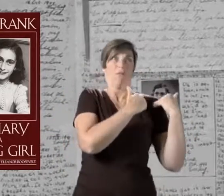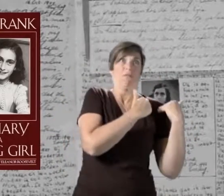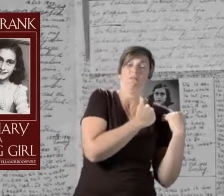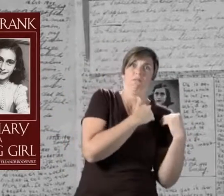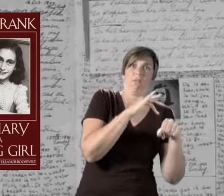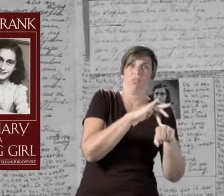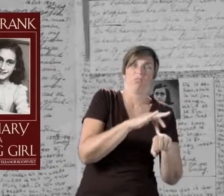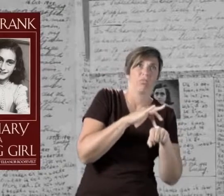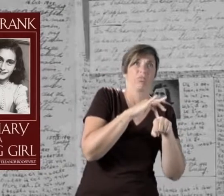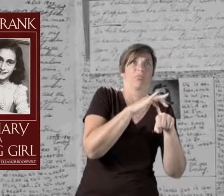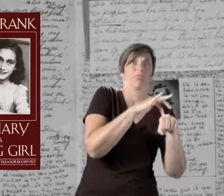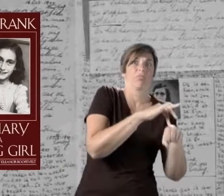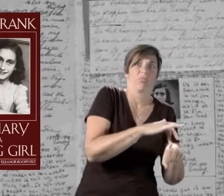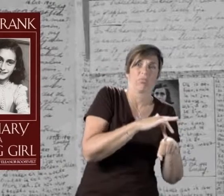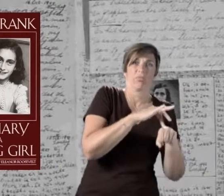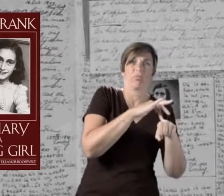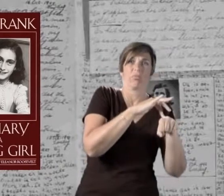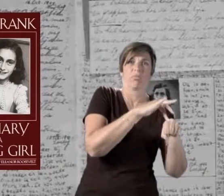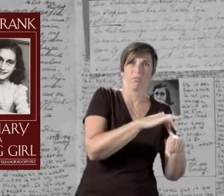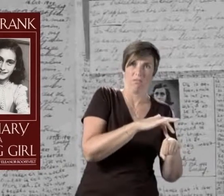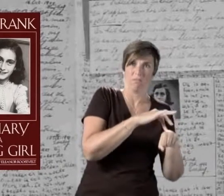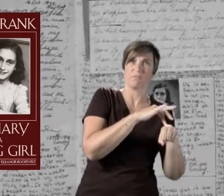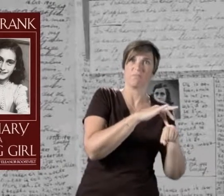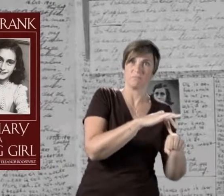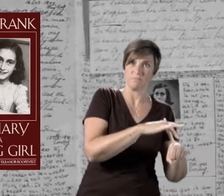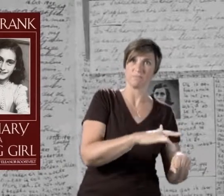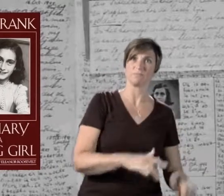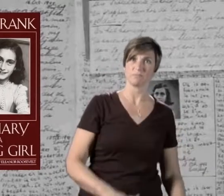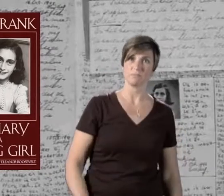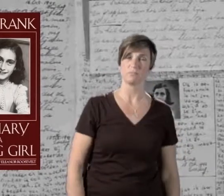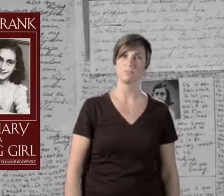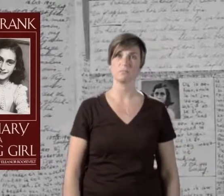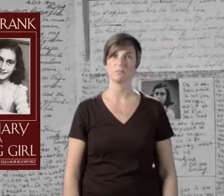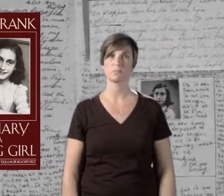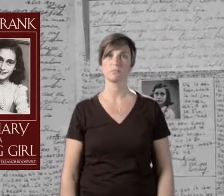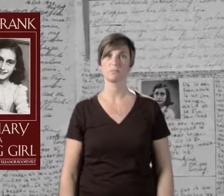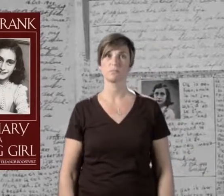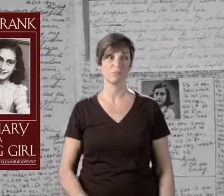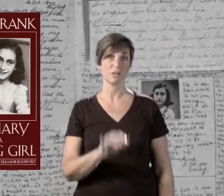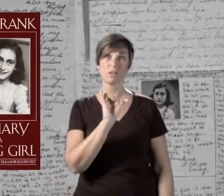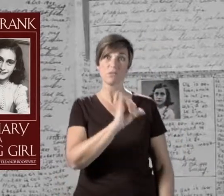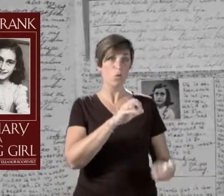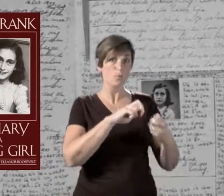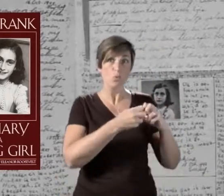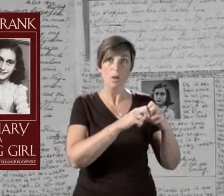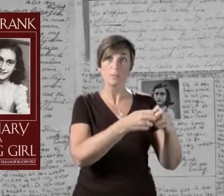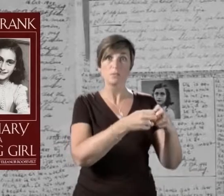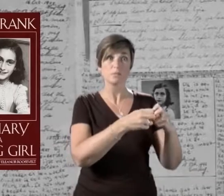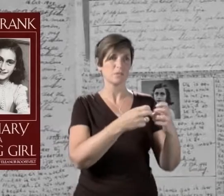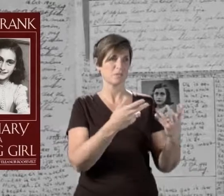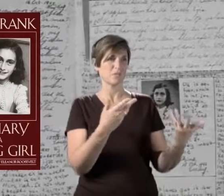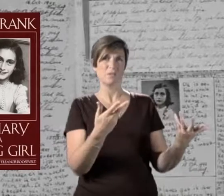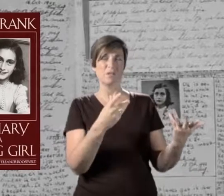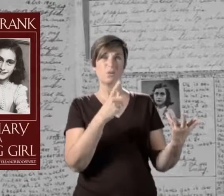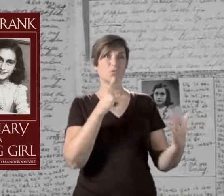solution, but the solution doesn't seem able to resist the facts, which reduce it to nothing again.